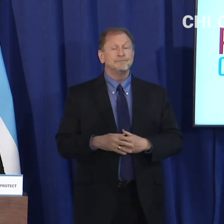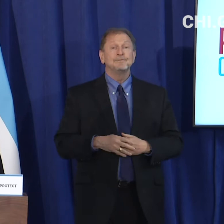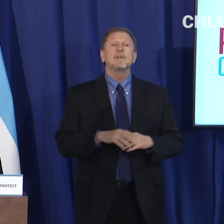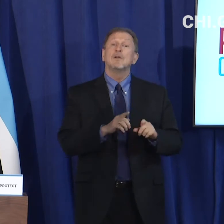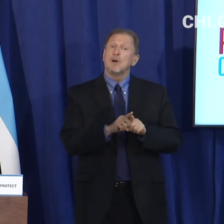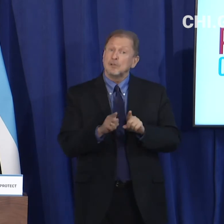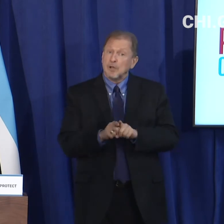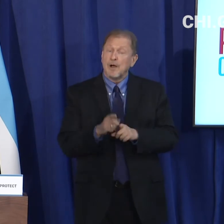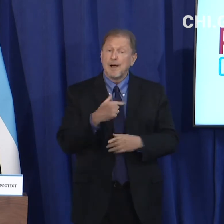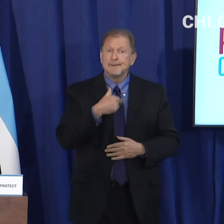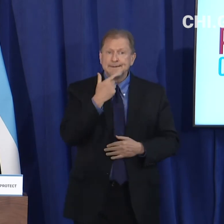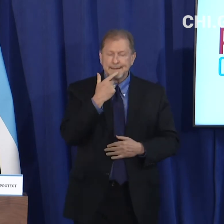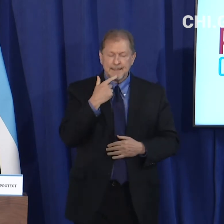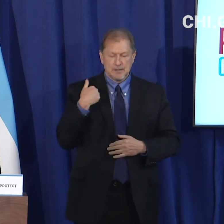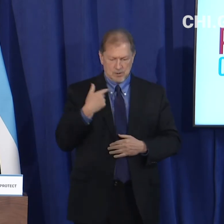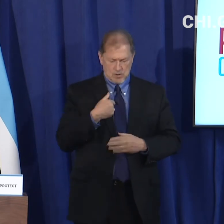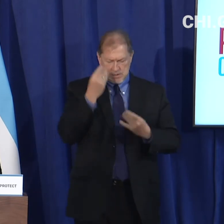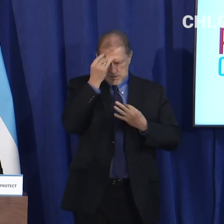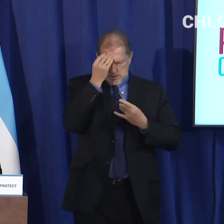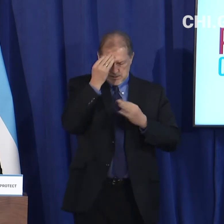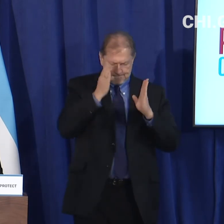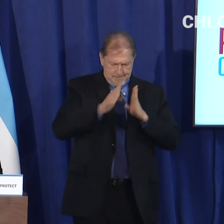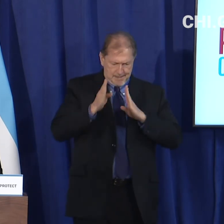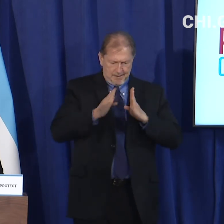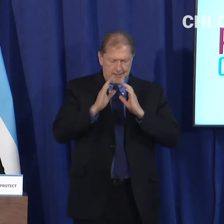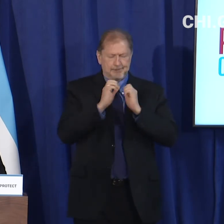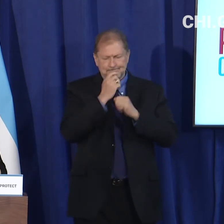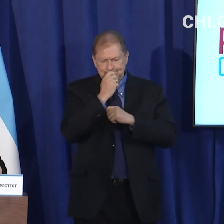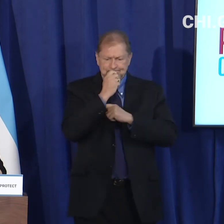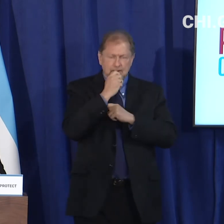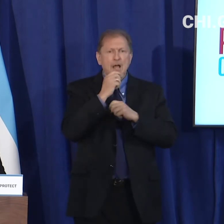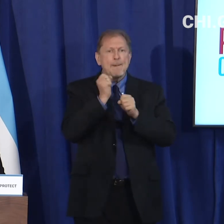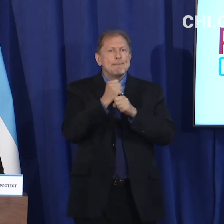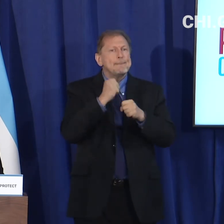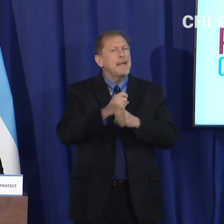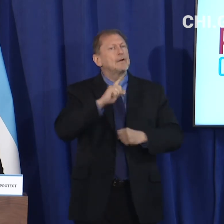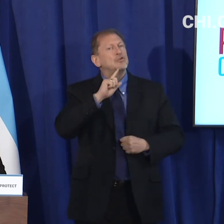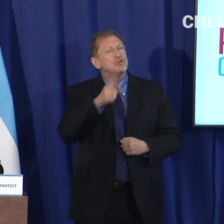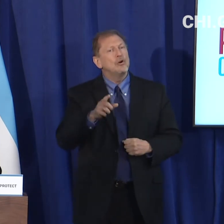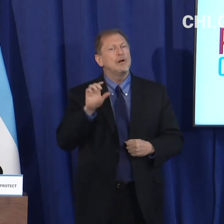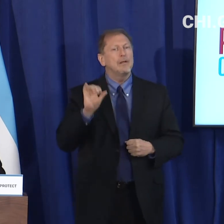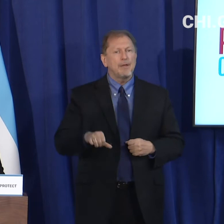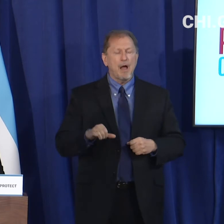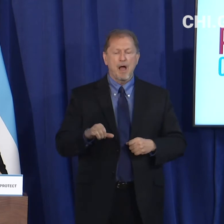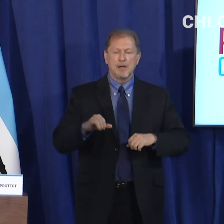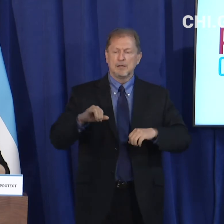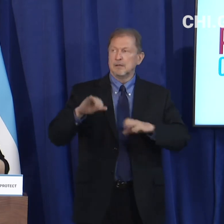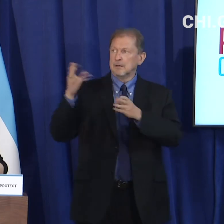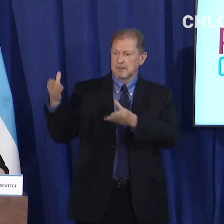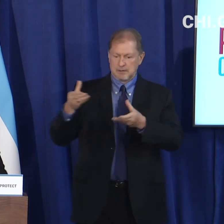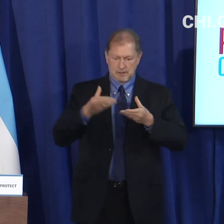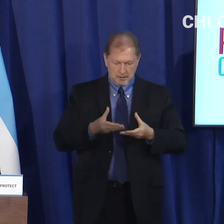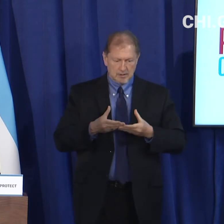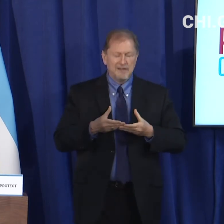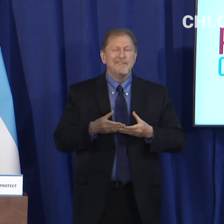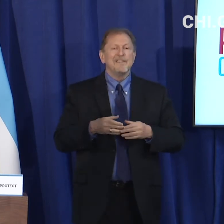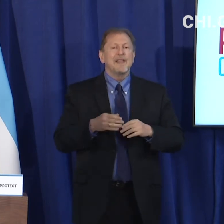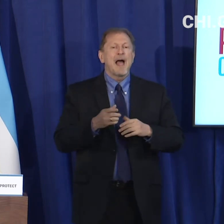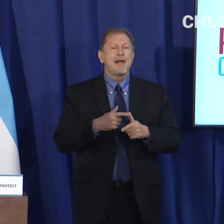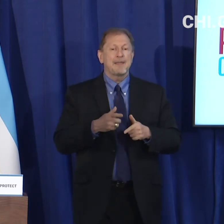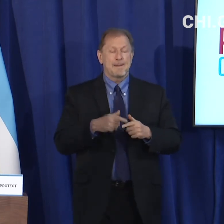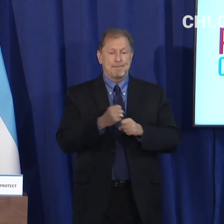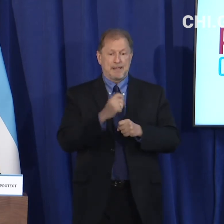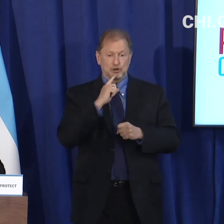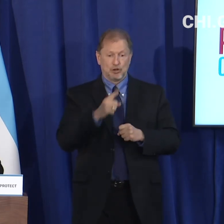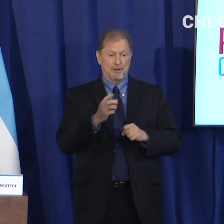we're doing a lot of thinking and planning about how to create the space for conversations at a